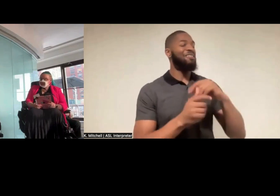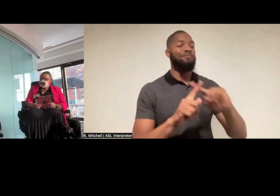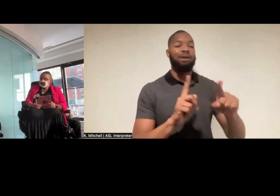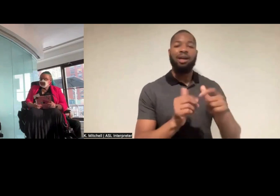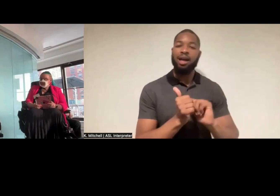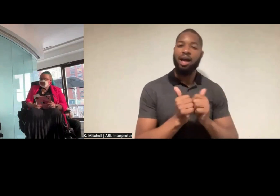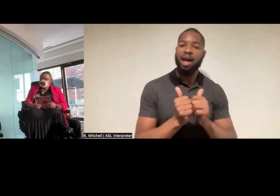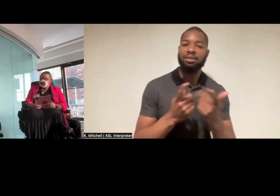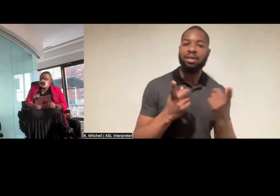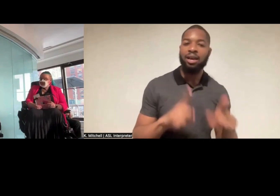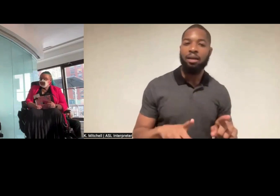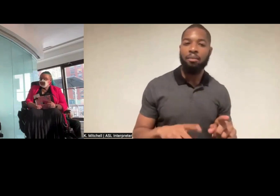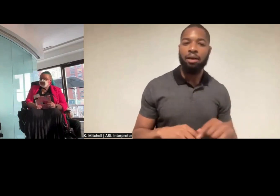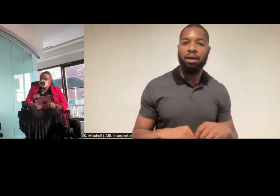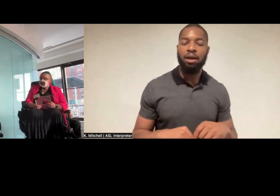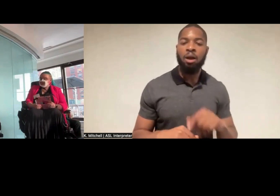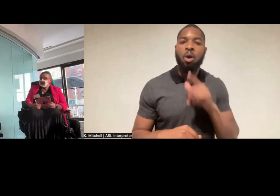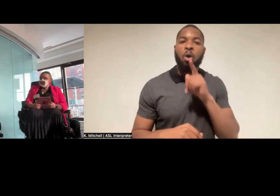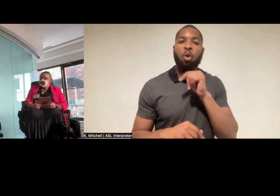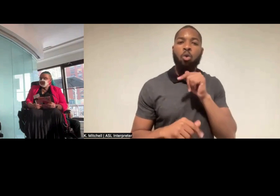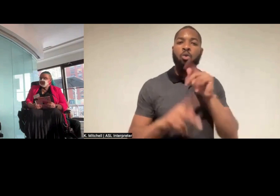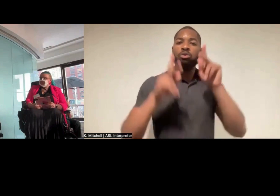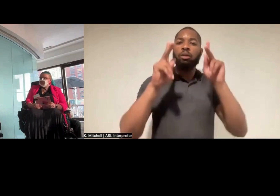gonna be the one worth sticking around for?